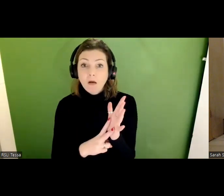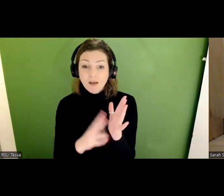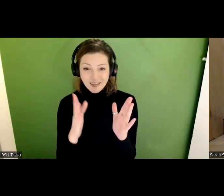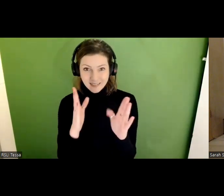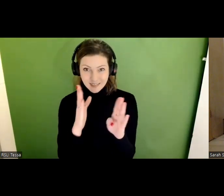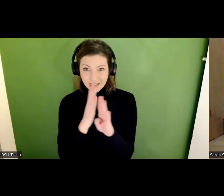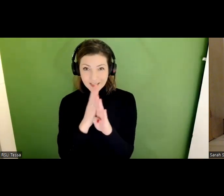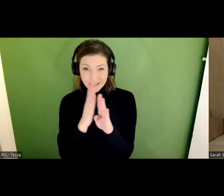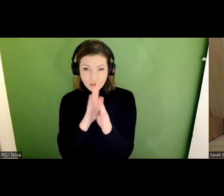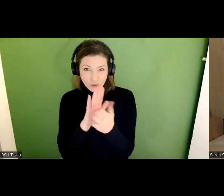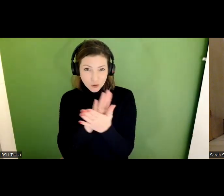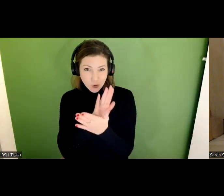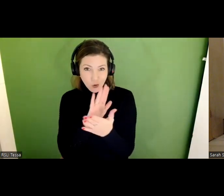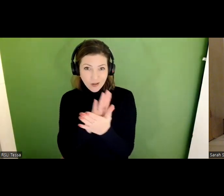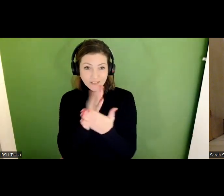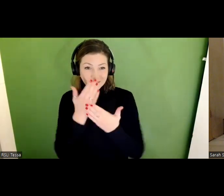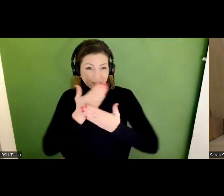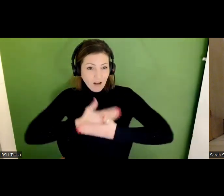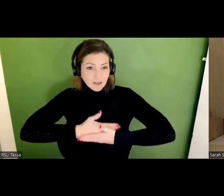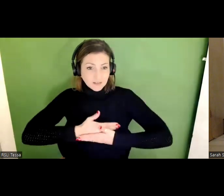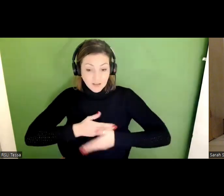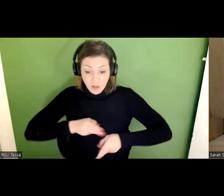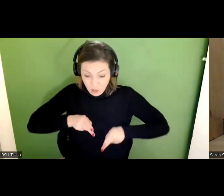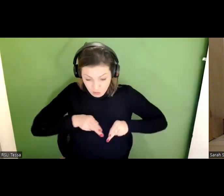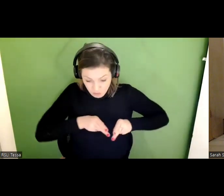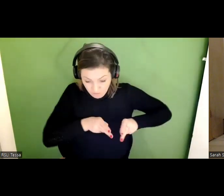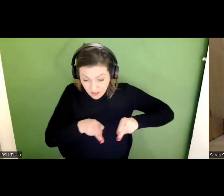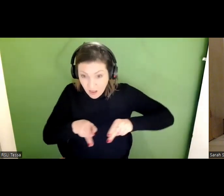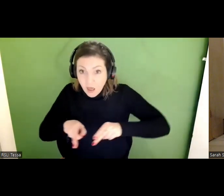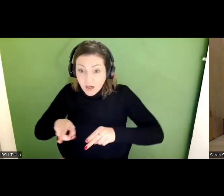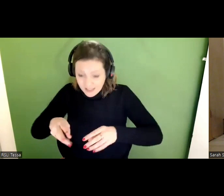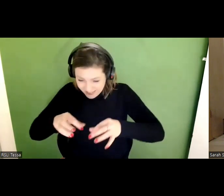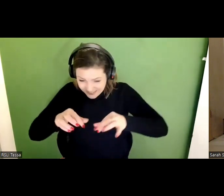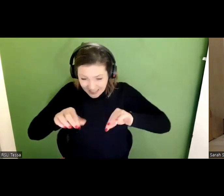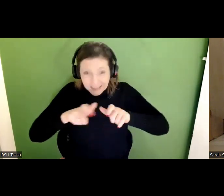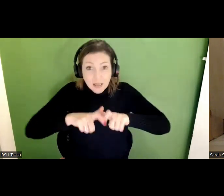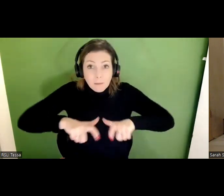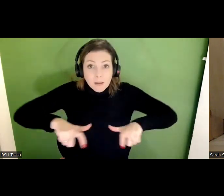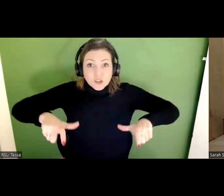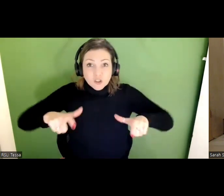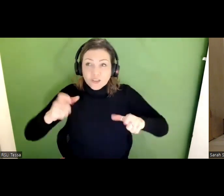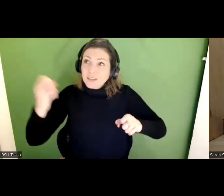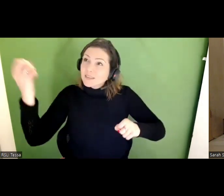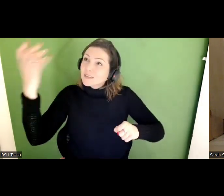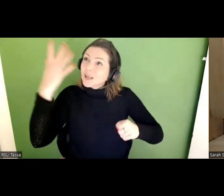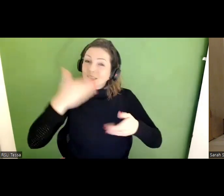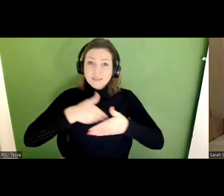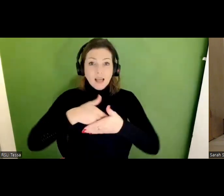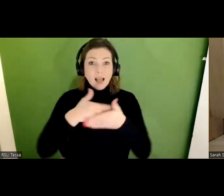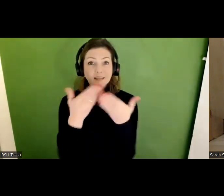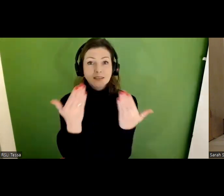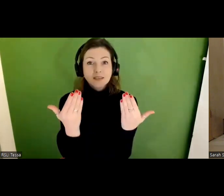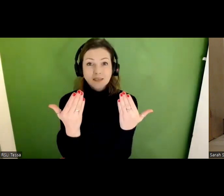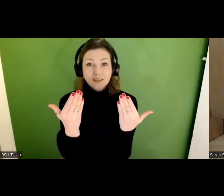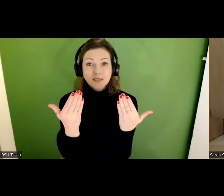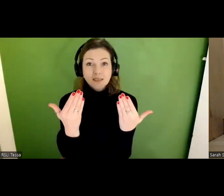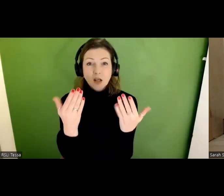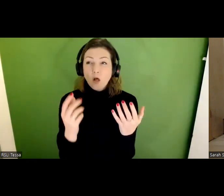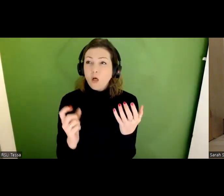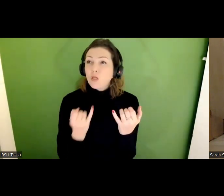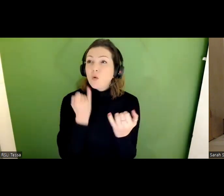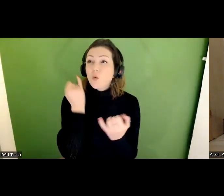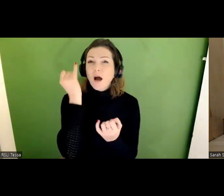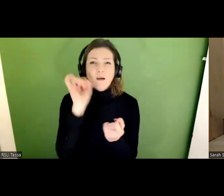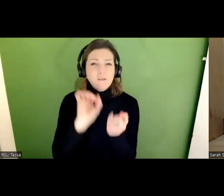at night, the river's inlets, sandy beaches and sunny days, the wildfires